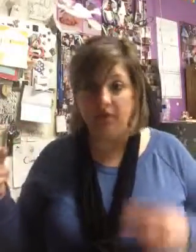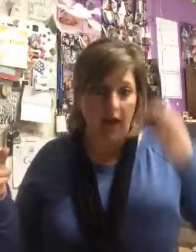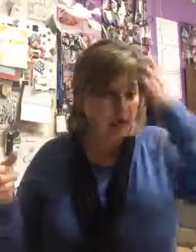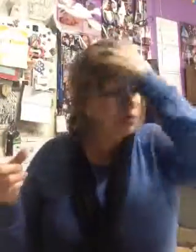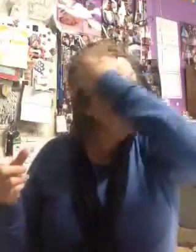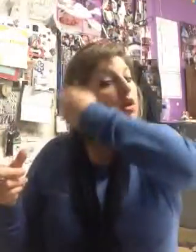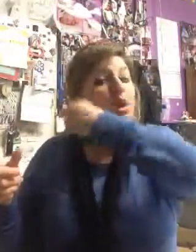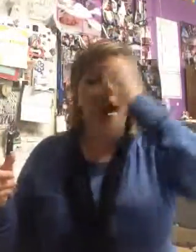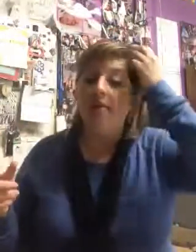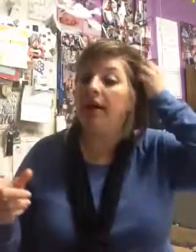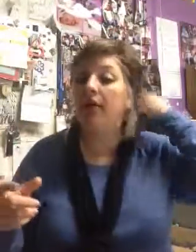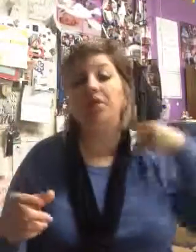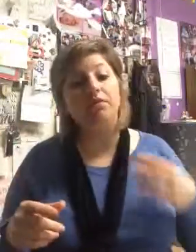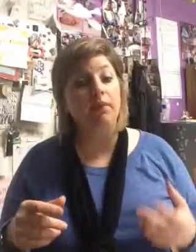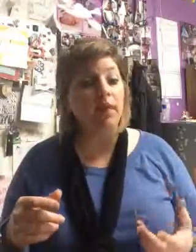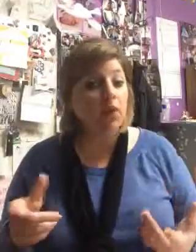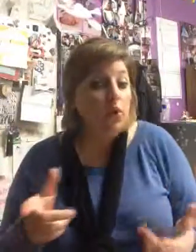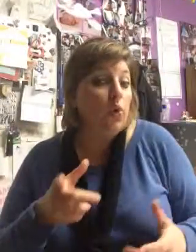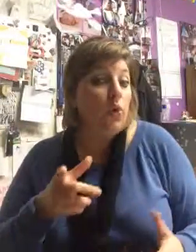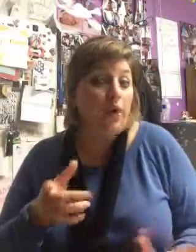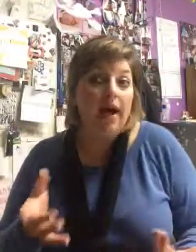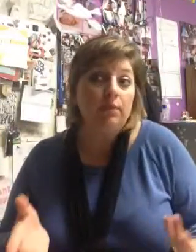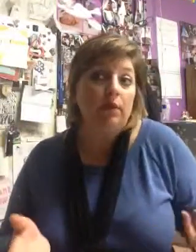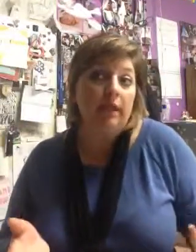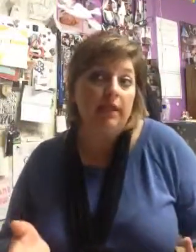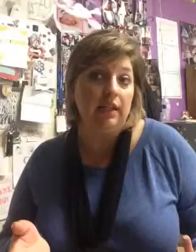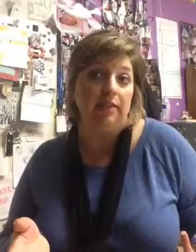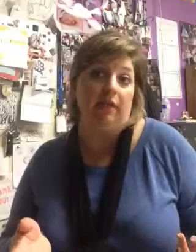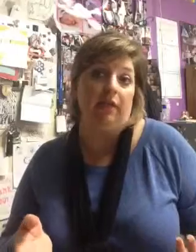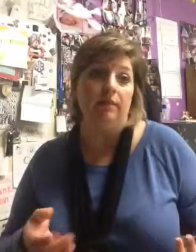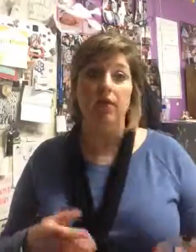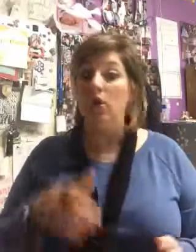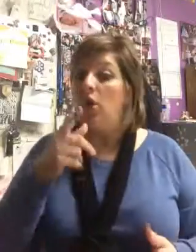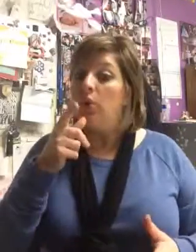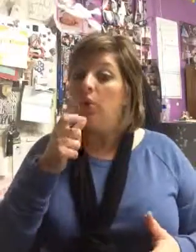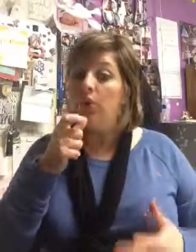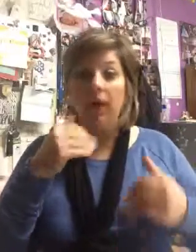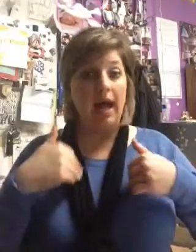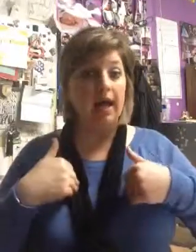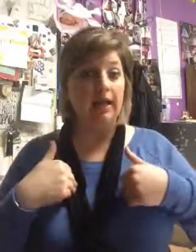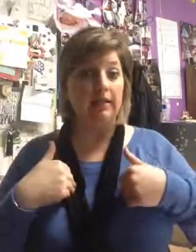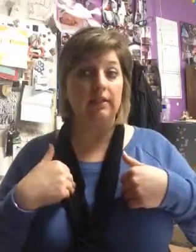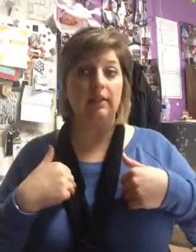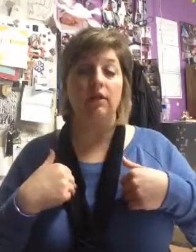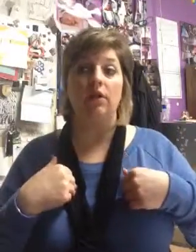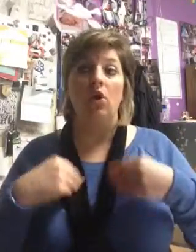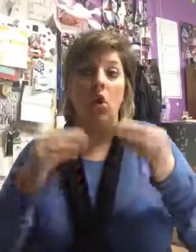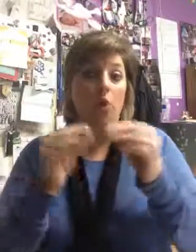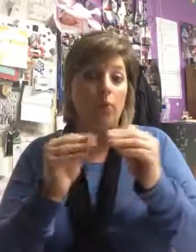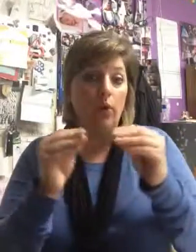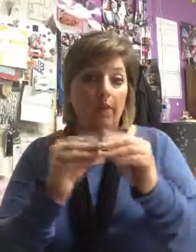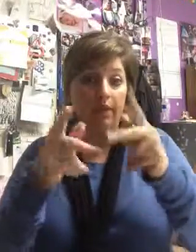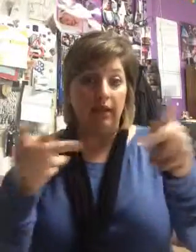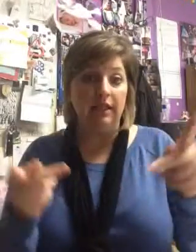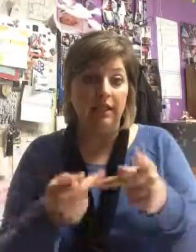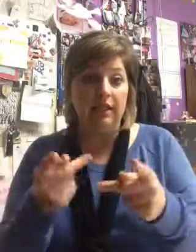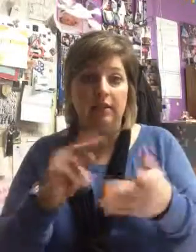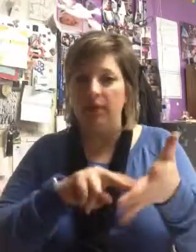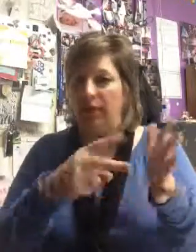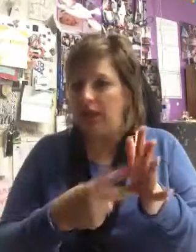okay? And my question would be, who has more places named after them? So who has more places,